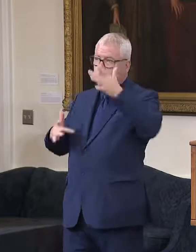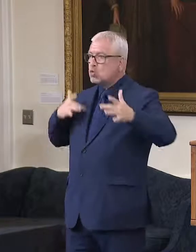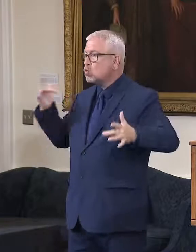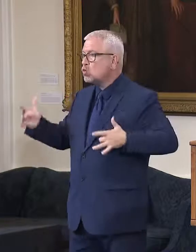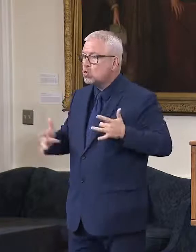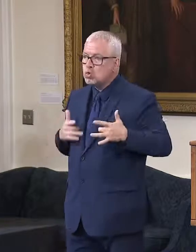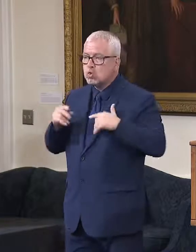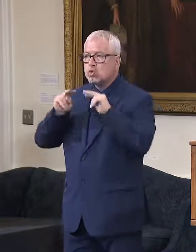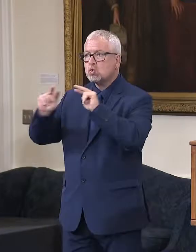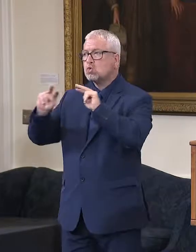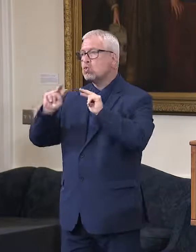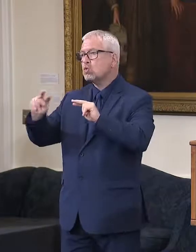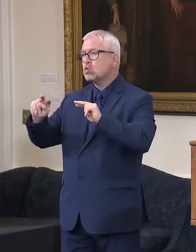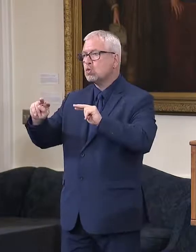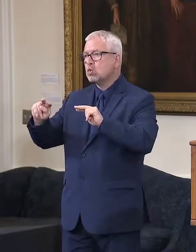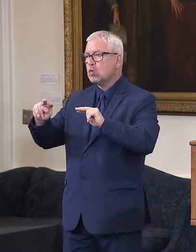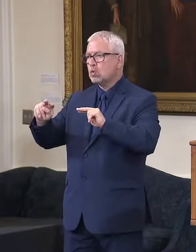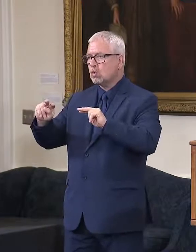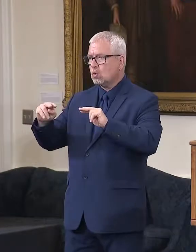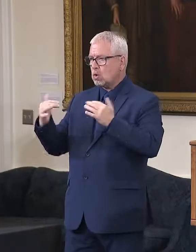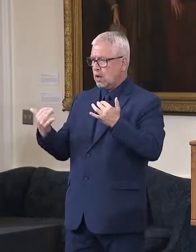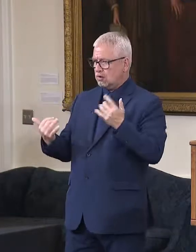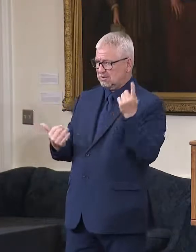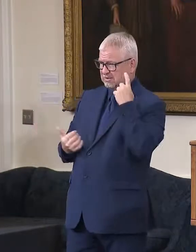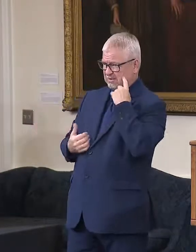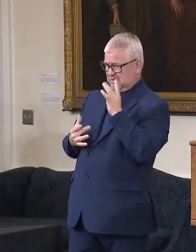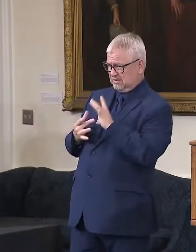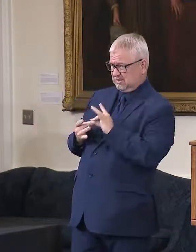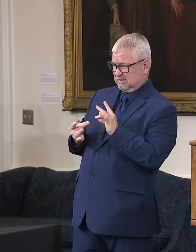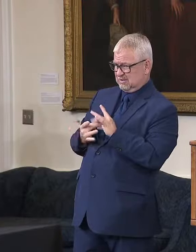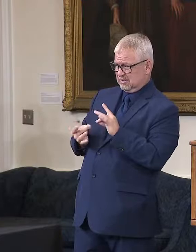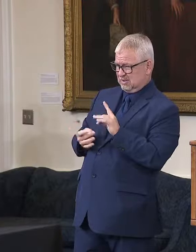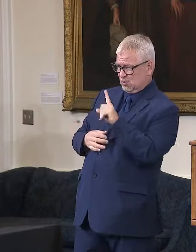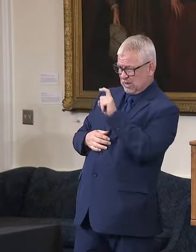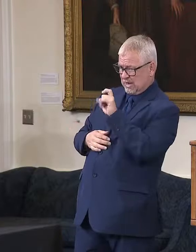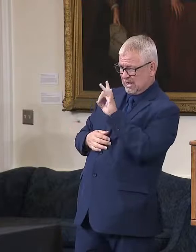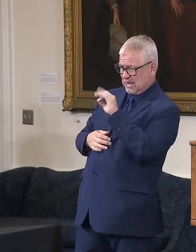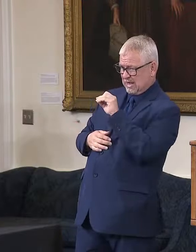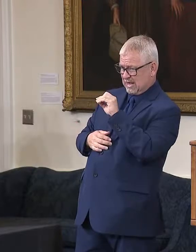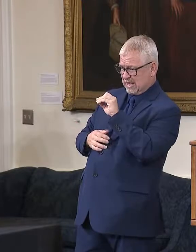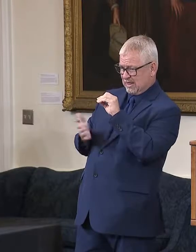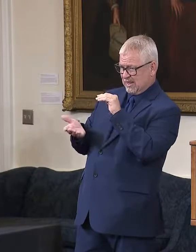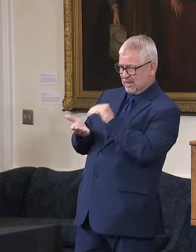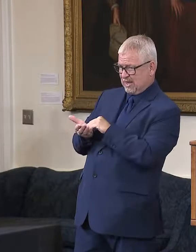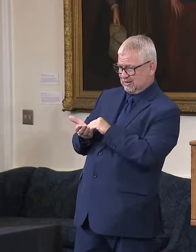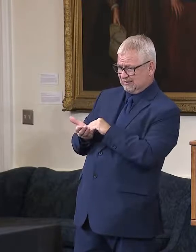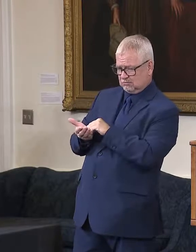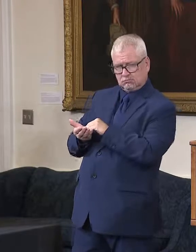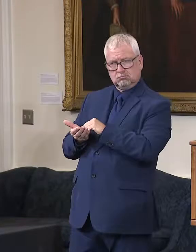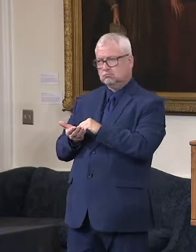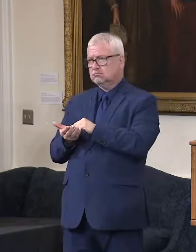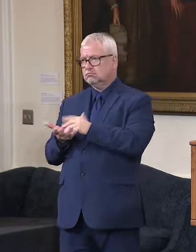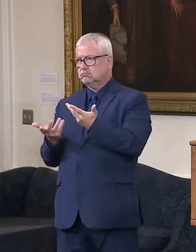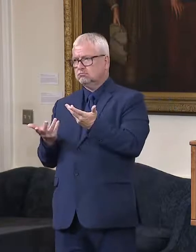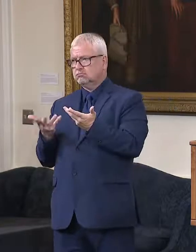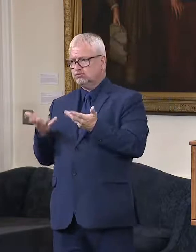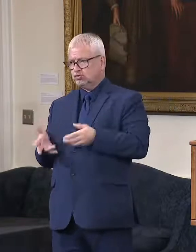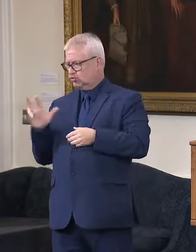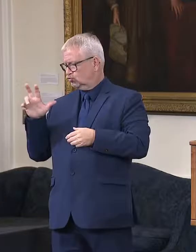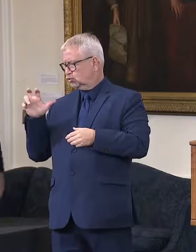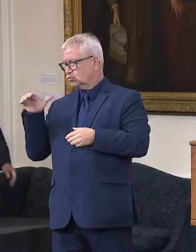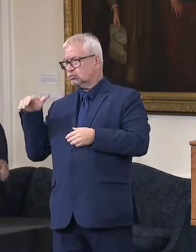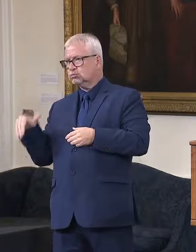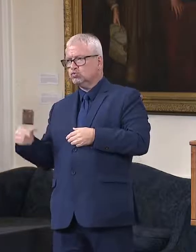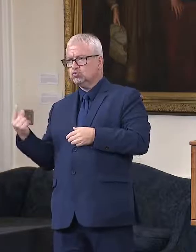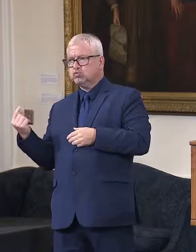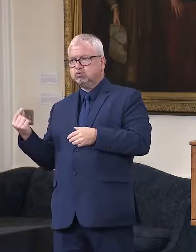just heard 500,000 hearts sing when you said there's only 180,000 doses that are coming. How is that? Is that first and second doses,